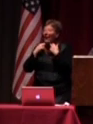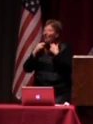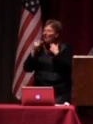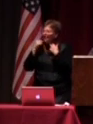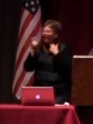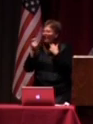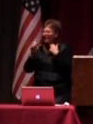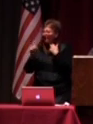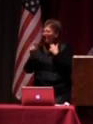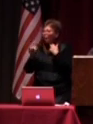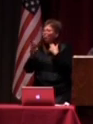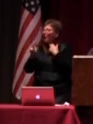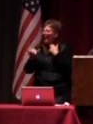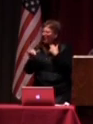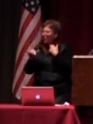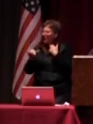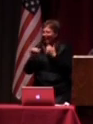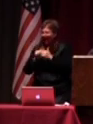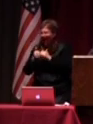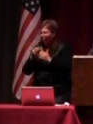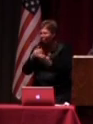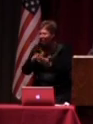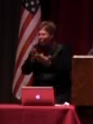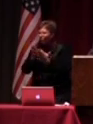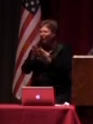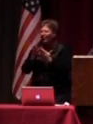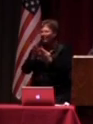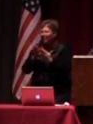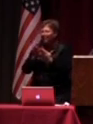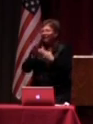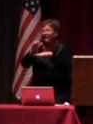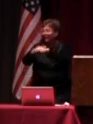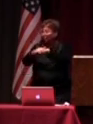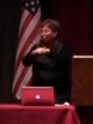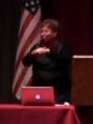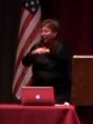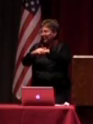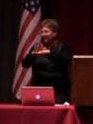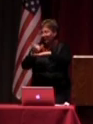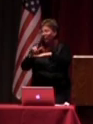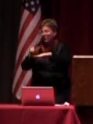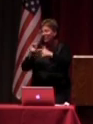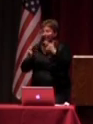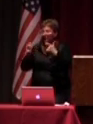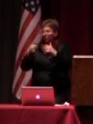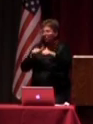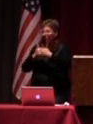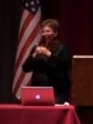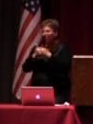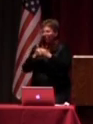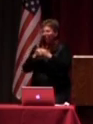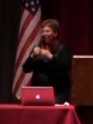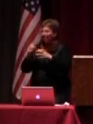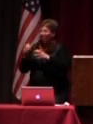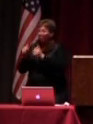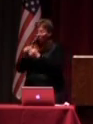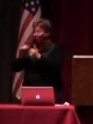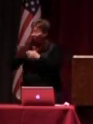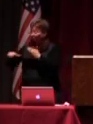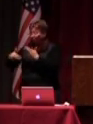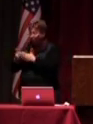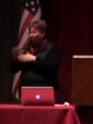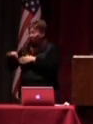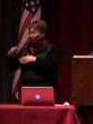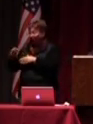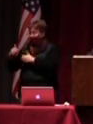strategy, above all the problem of how to confront his greatest enemy, Great Britain. The fact was that for all of France's military strength on